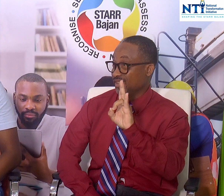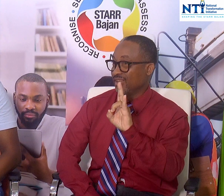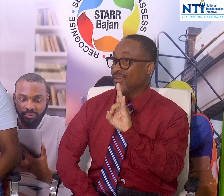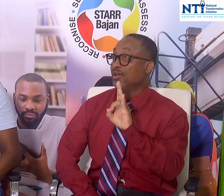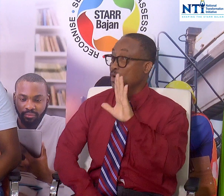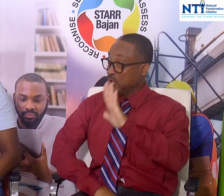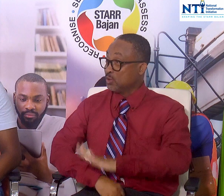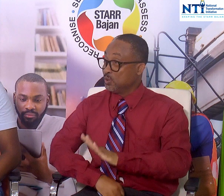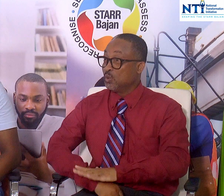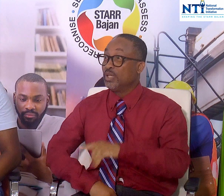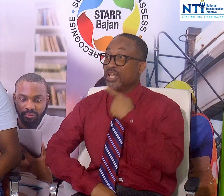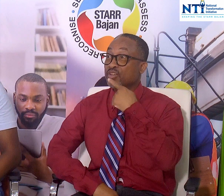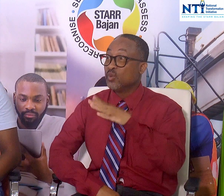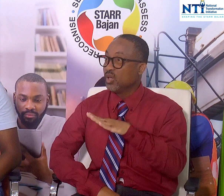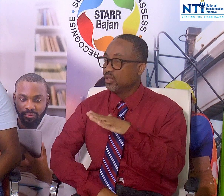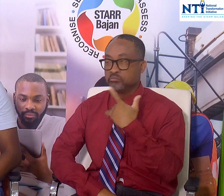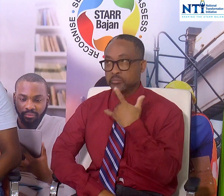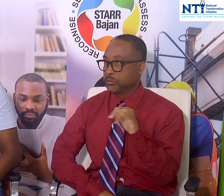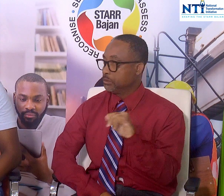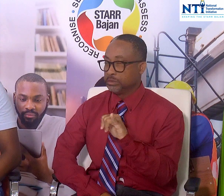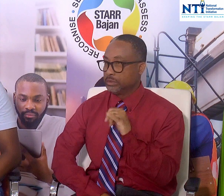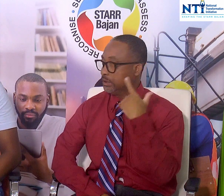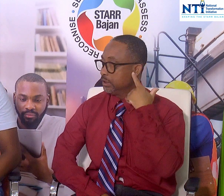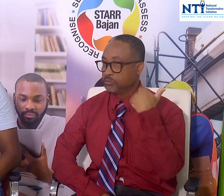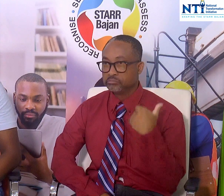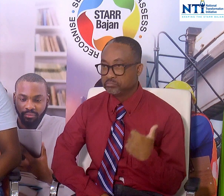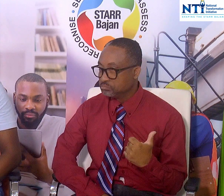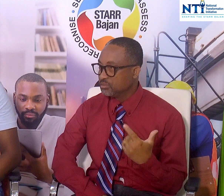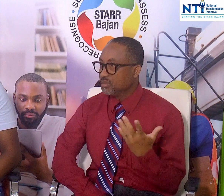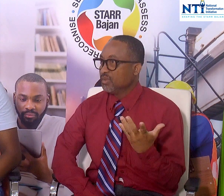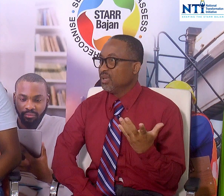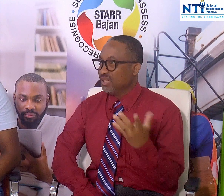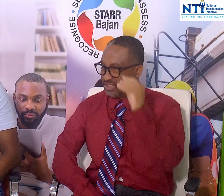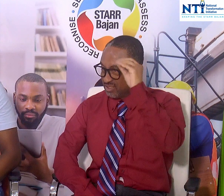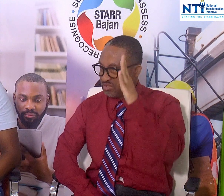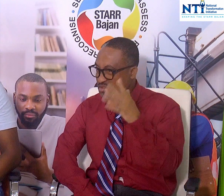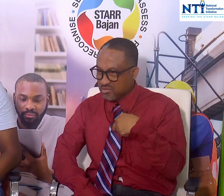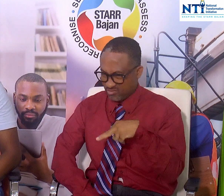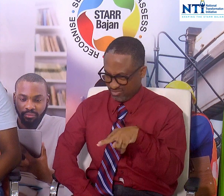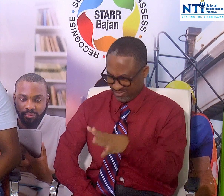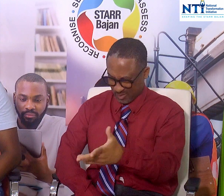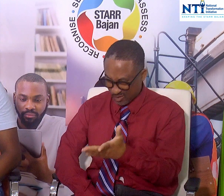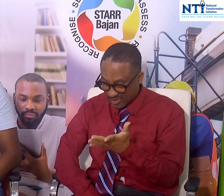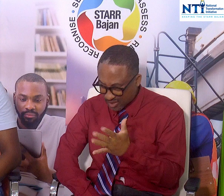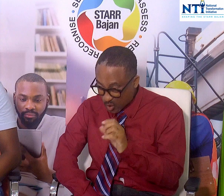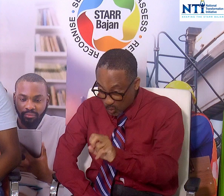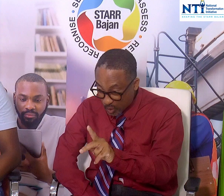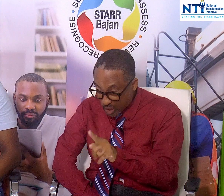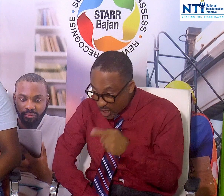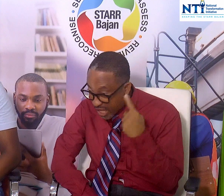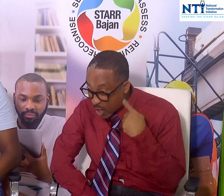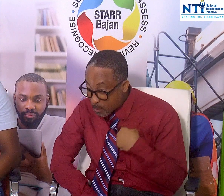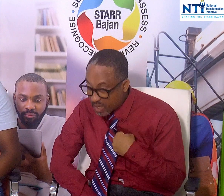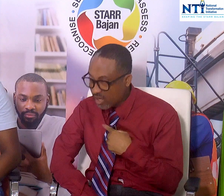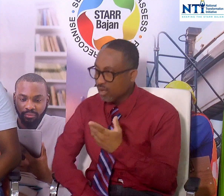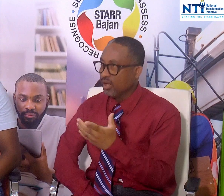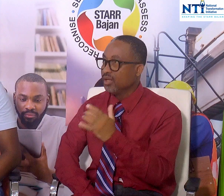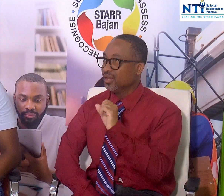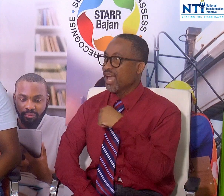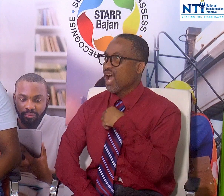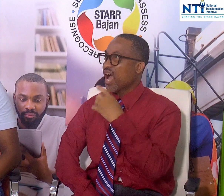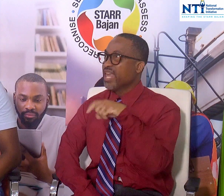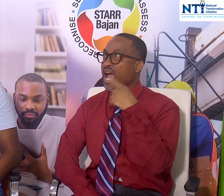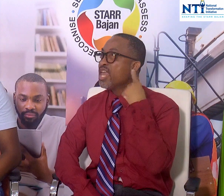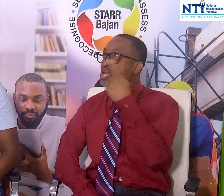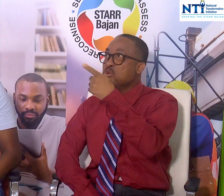And when I was 7 years old, I went back to the hearing school, but it wasn't the same. It had deteriorated too much. So the teacher was